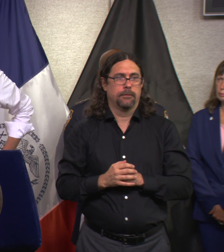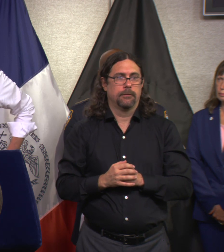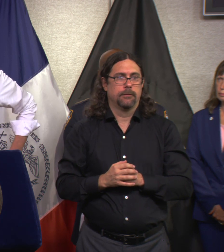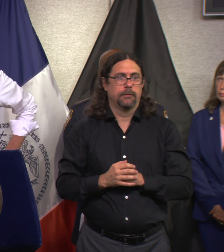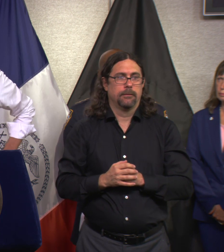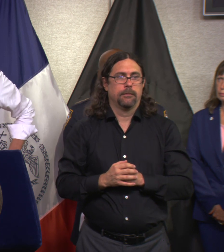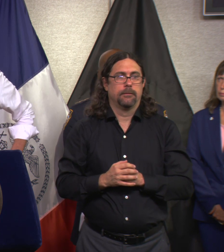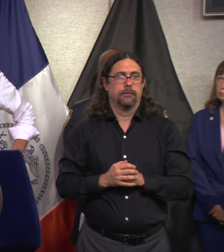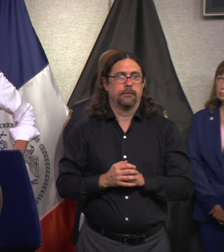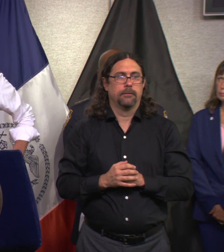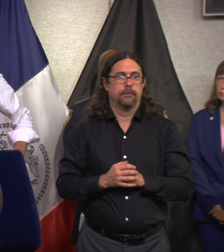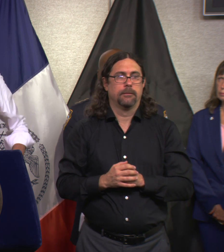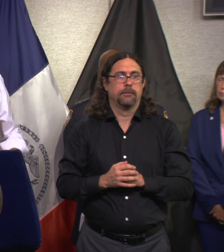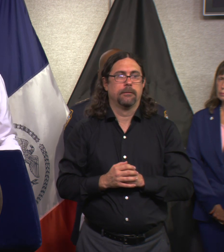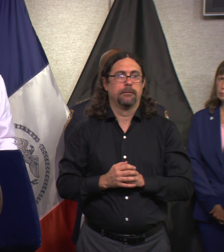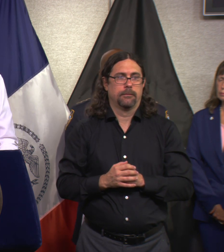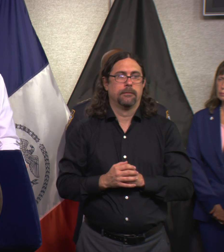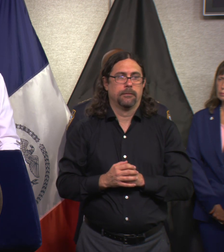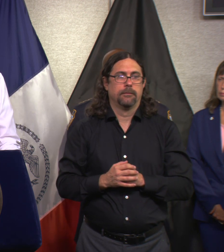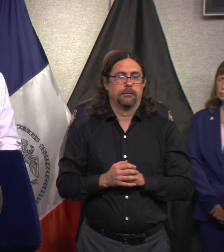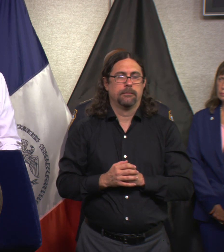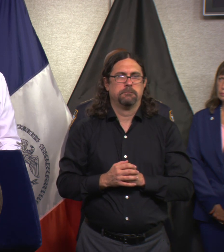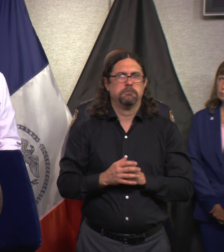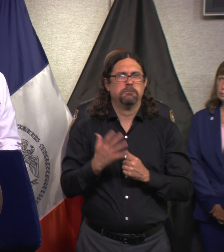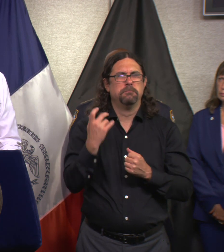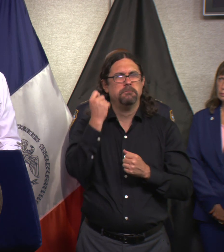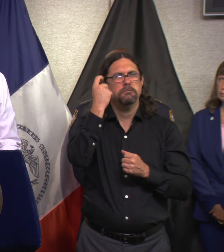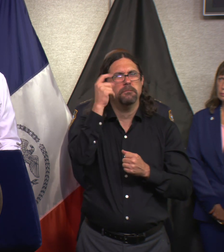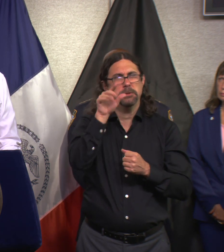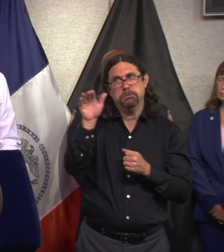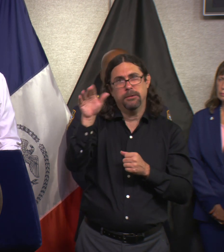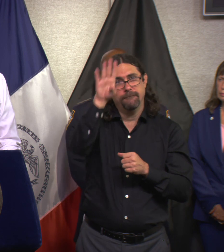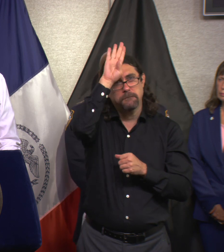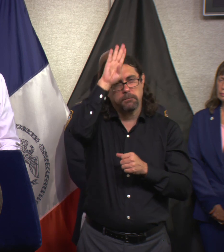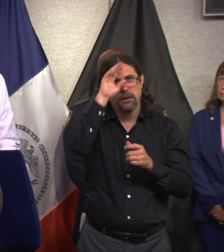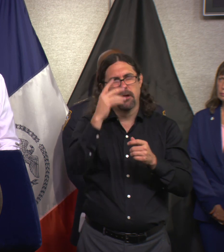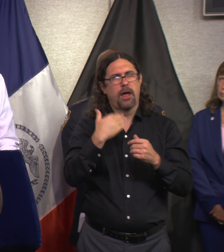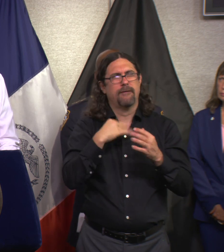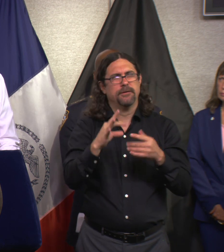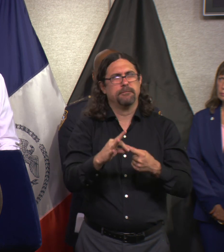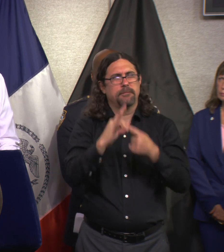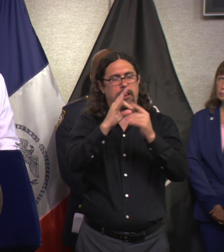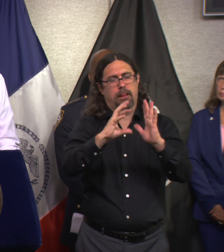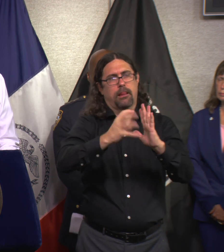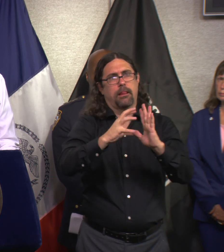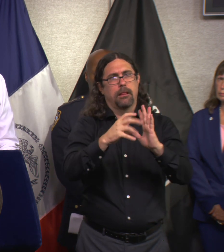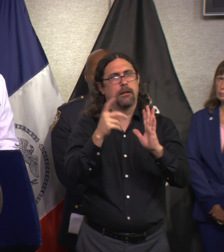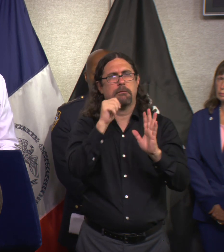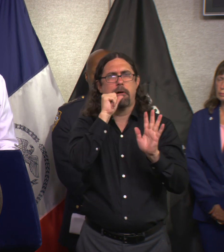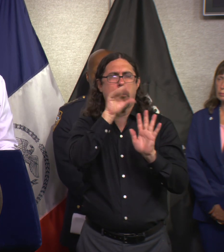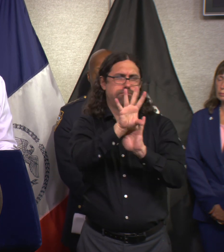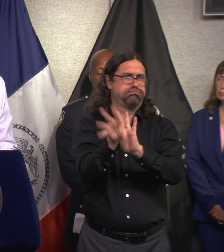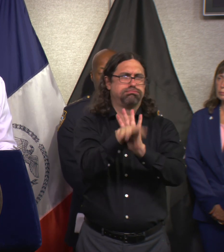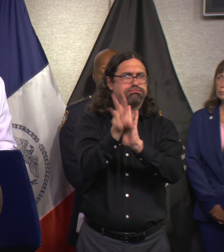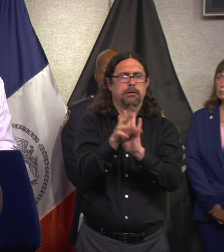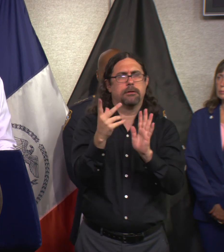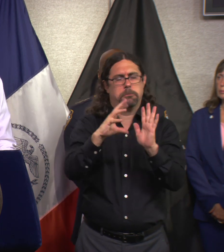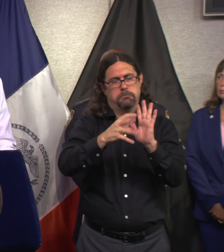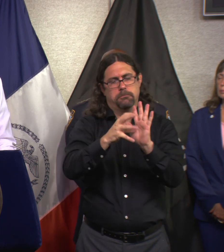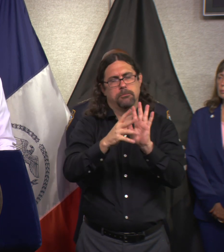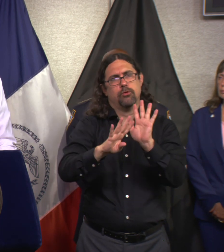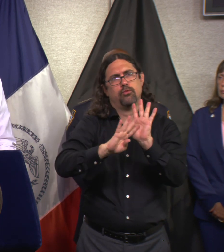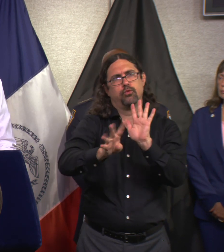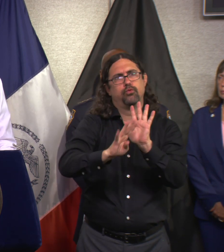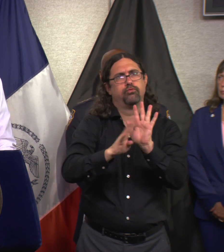your neighbors, especially seniors. Check in on them. See what they need. We got to make sure in this situation that